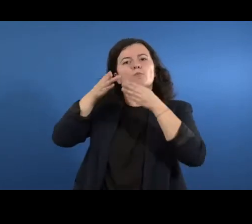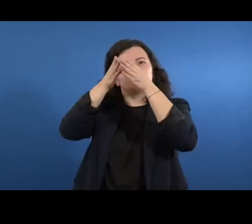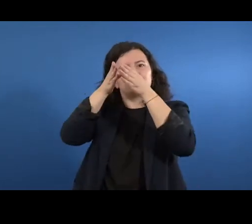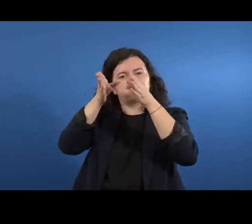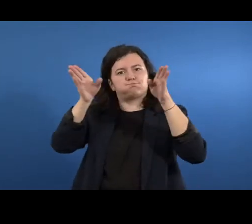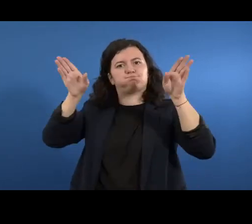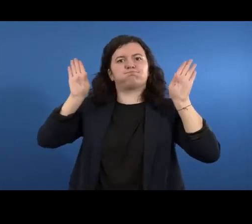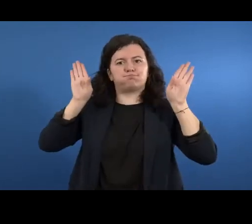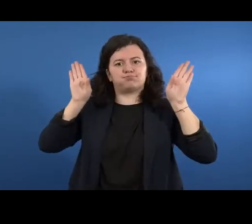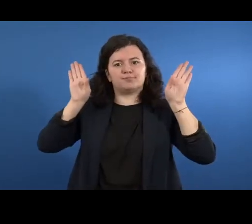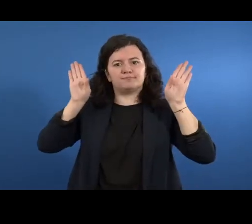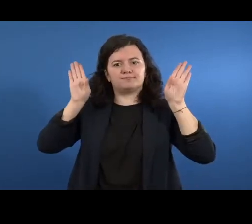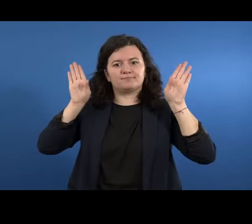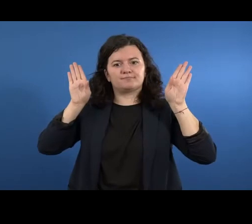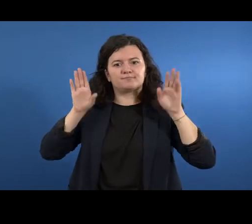on